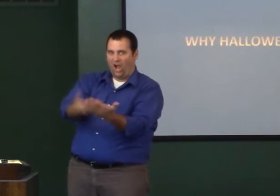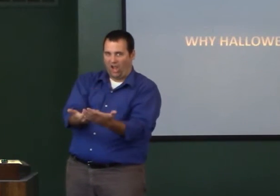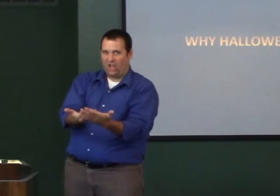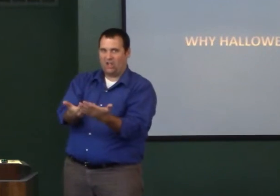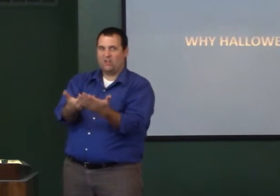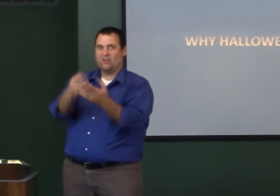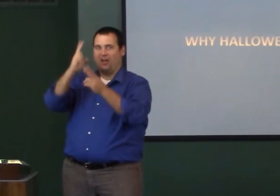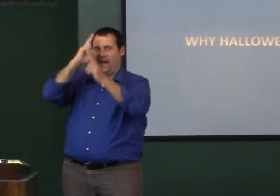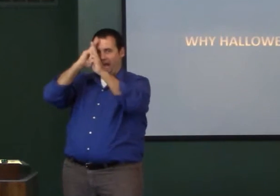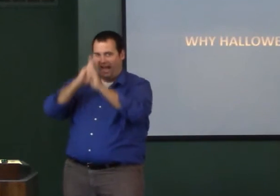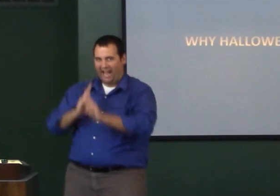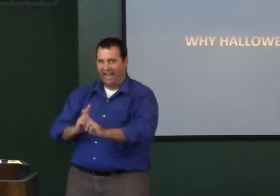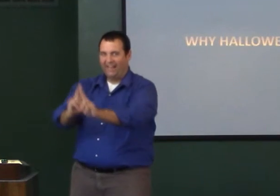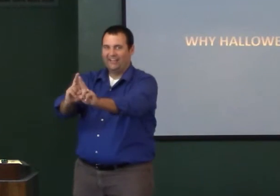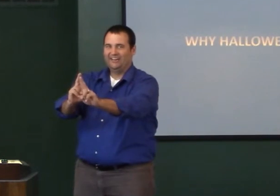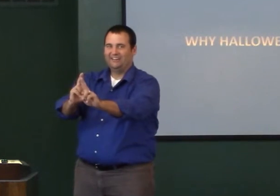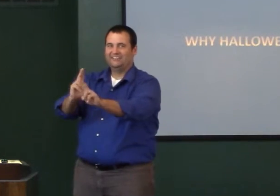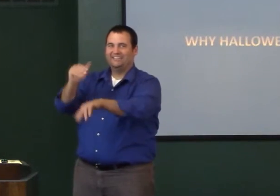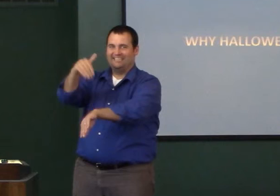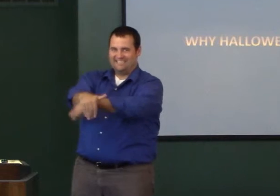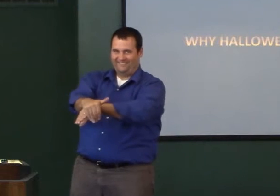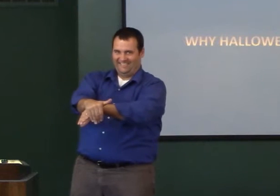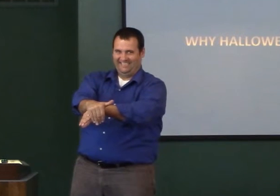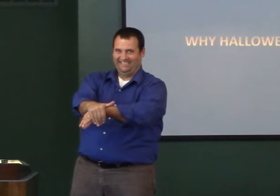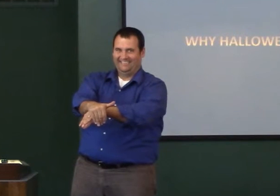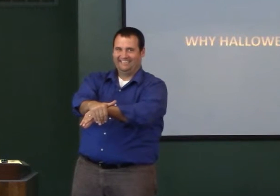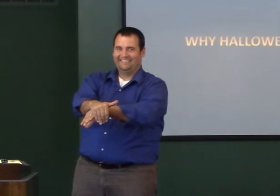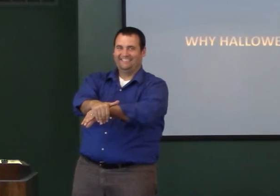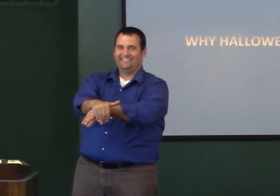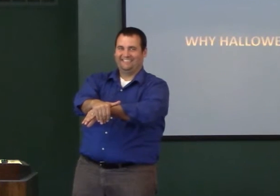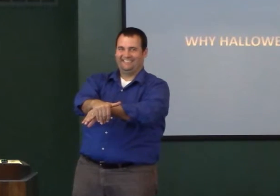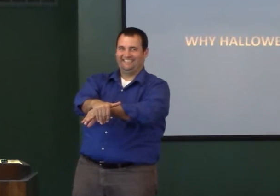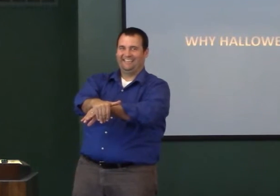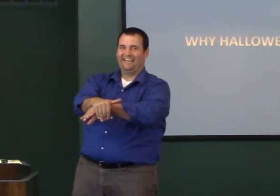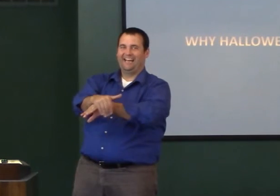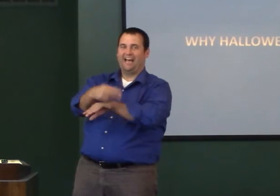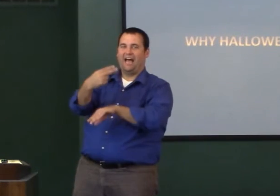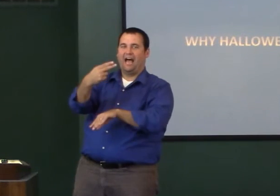all, you know, is All Hallows Eve.